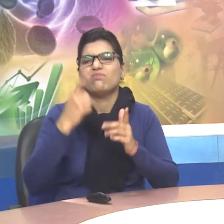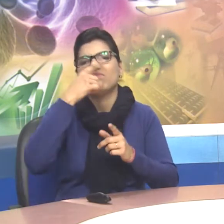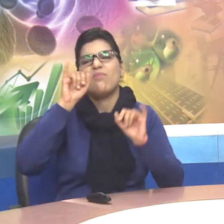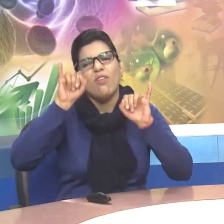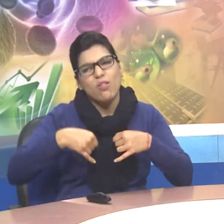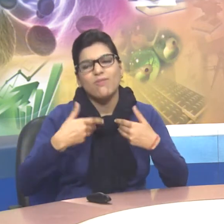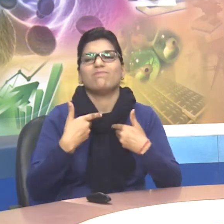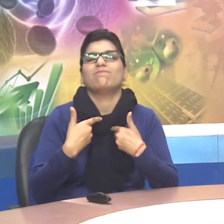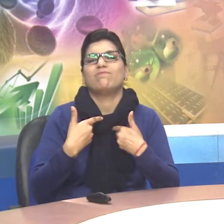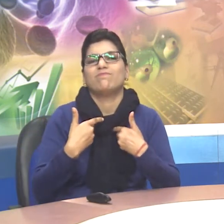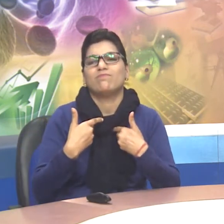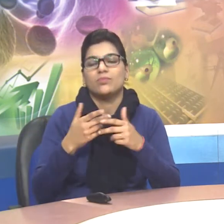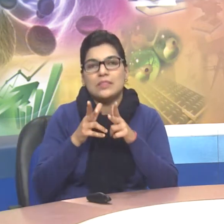and all this.